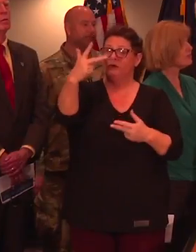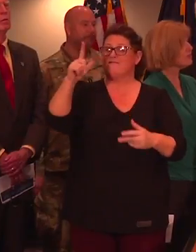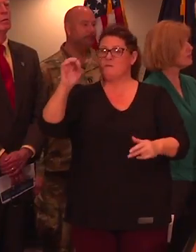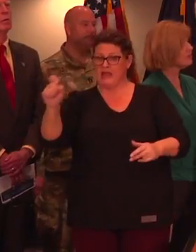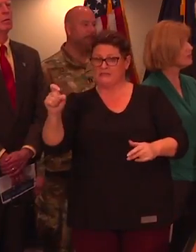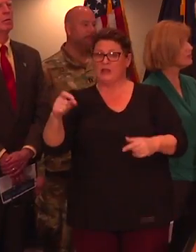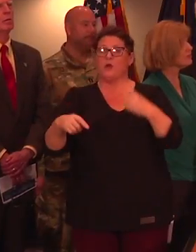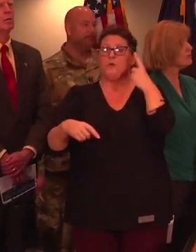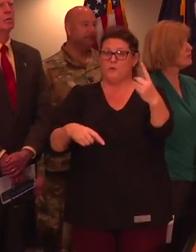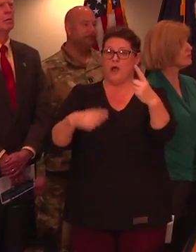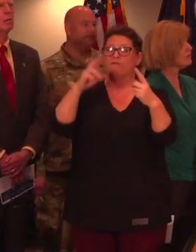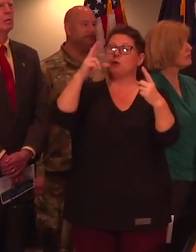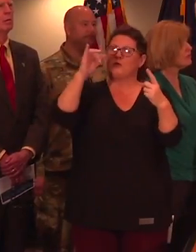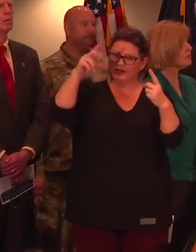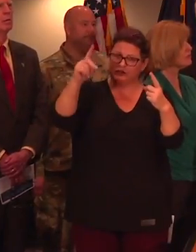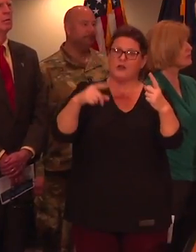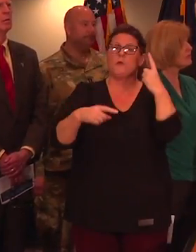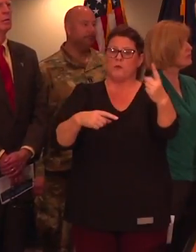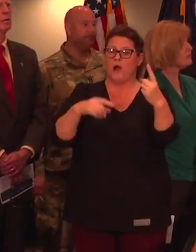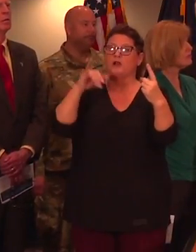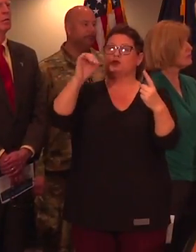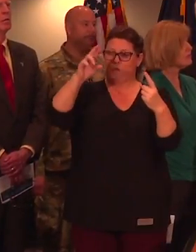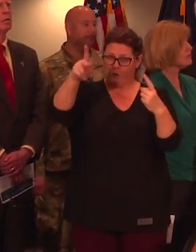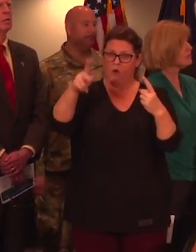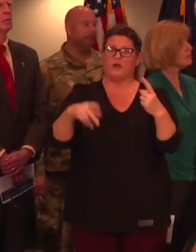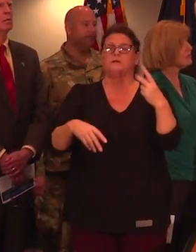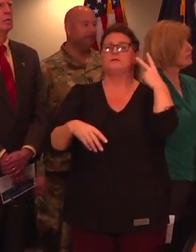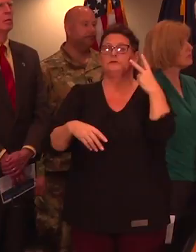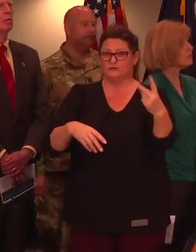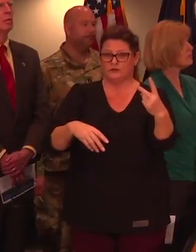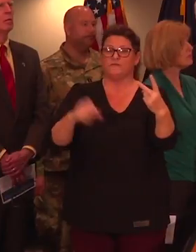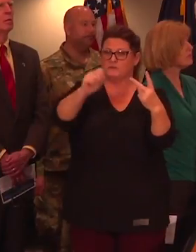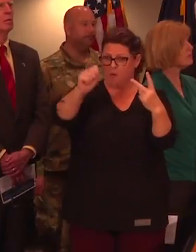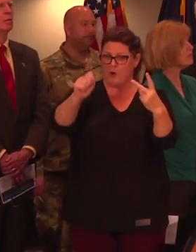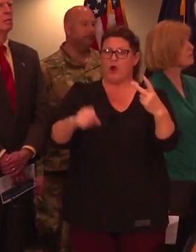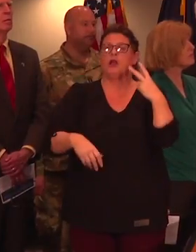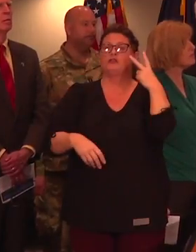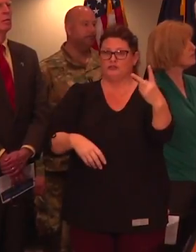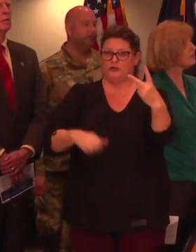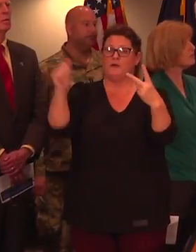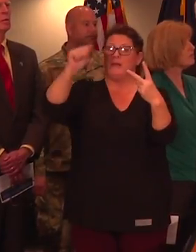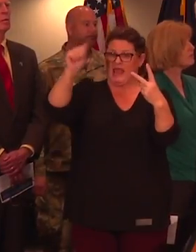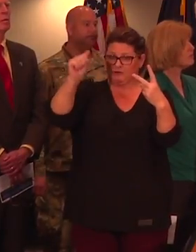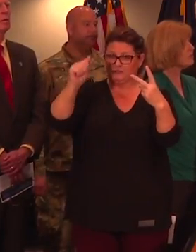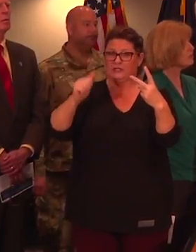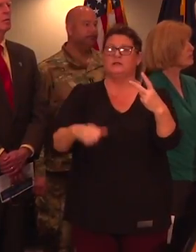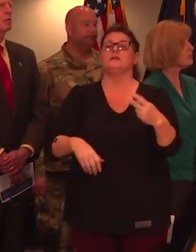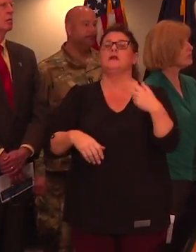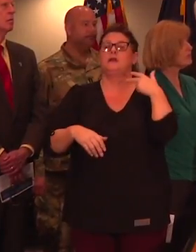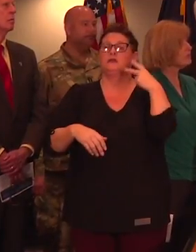1 from York, 1 from Spartanburg, 2 from Anderson, 2 from Greenville, and 4 from Horry